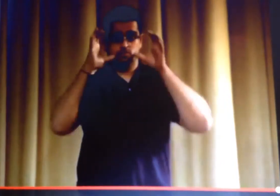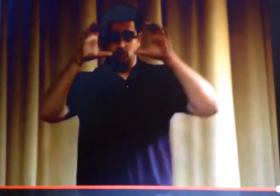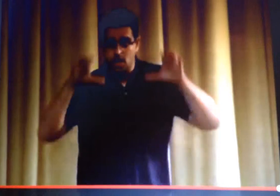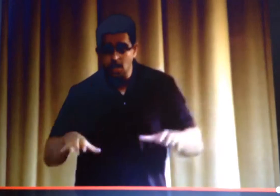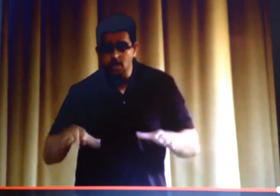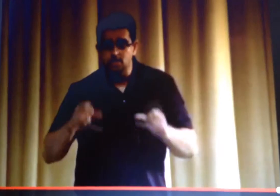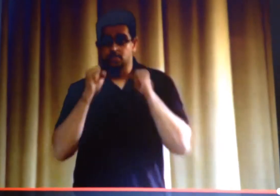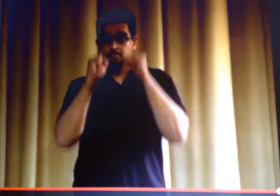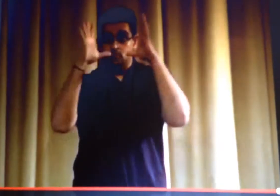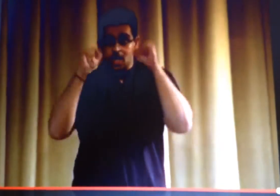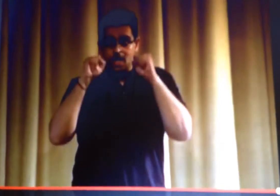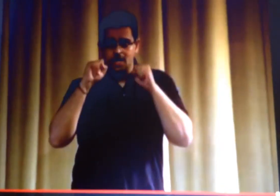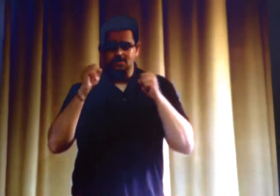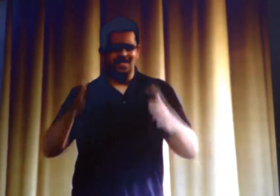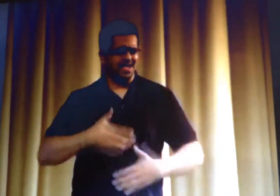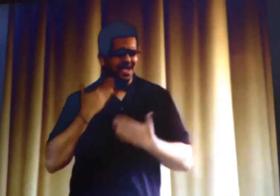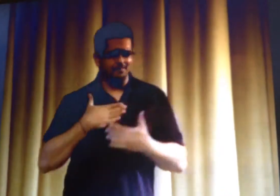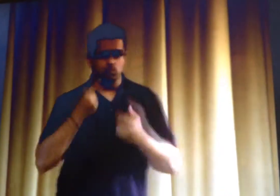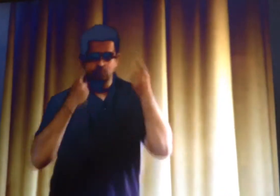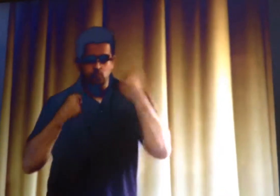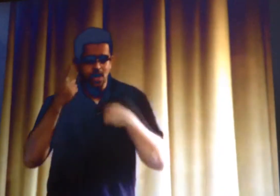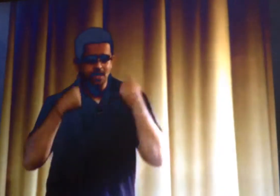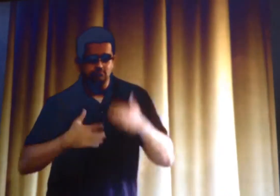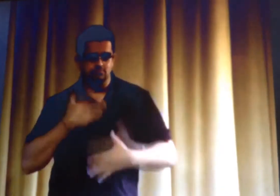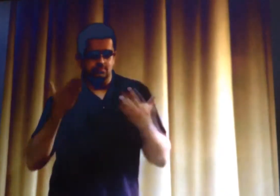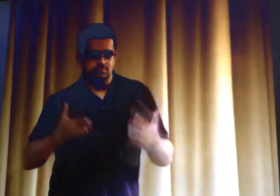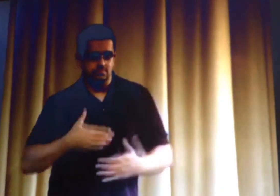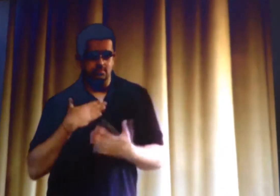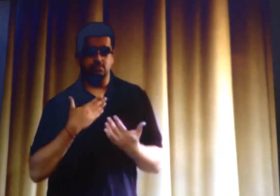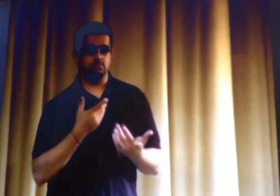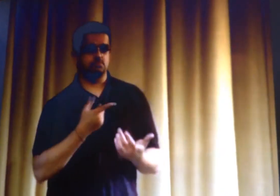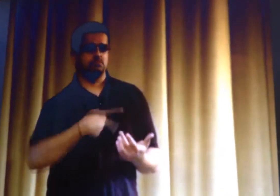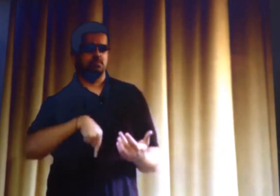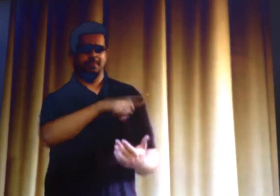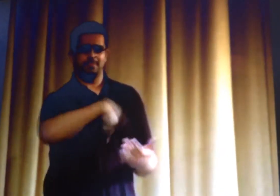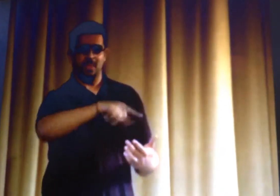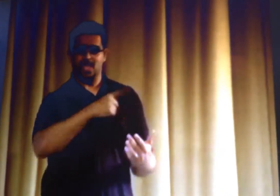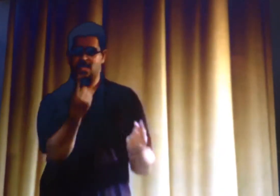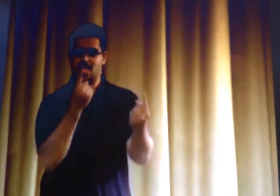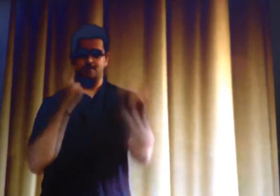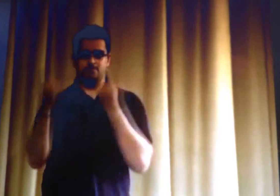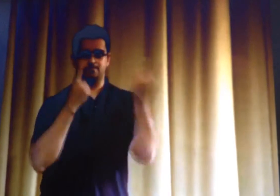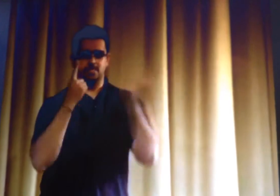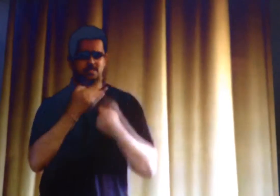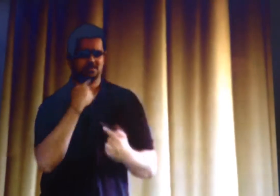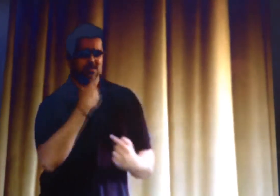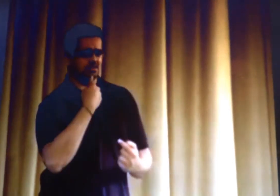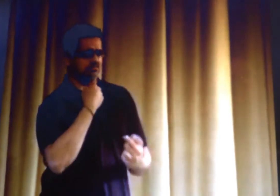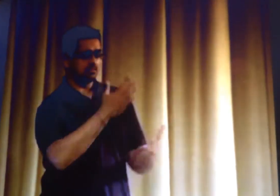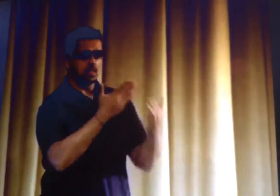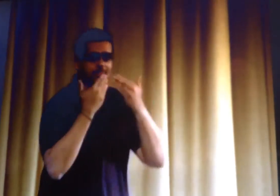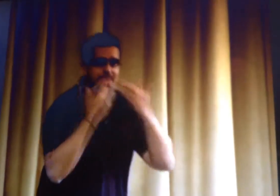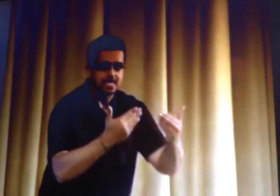And their parents were amazed at the progress that they saw in their children and how happy their children were. They began crying and